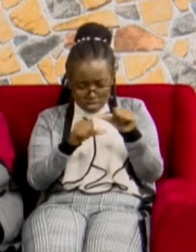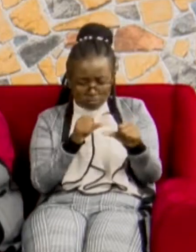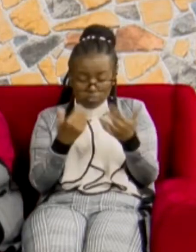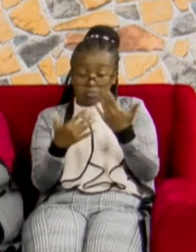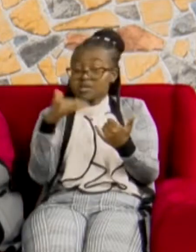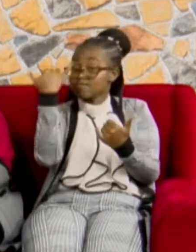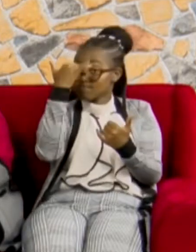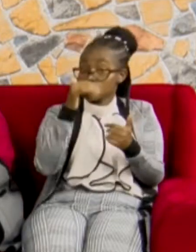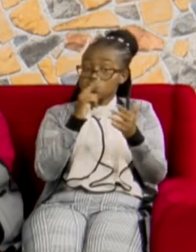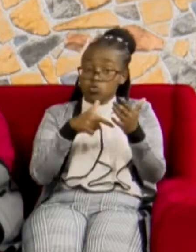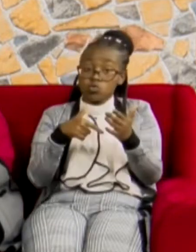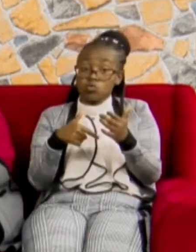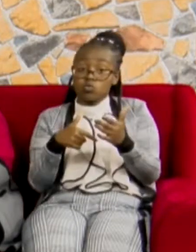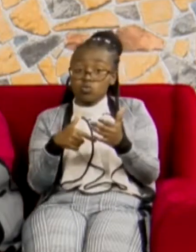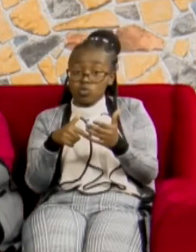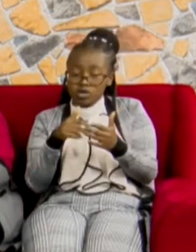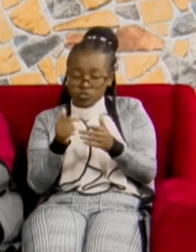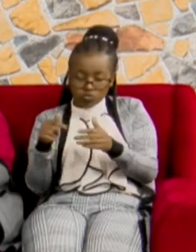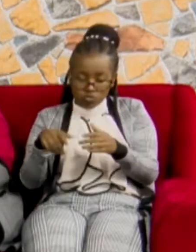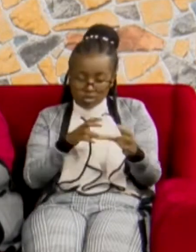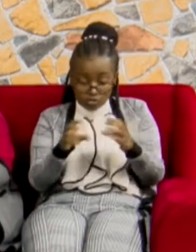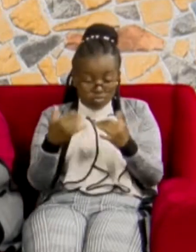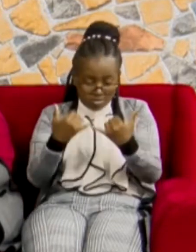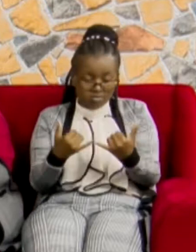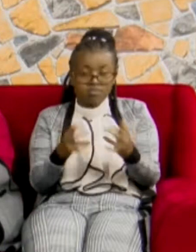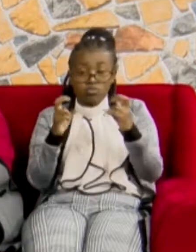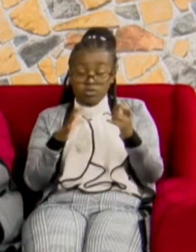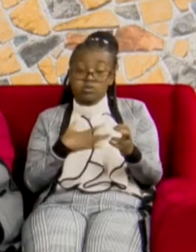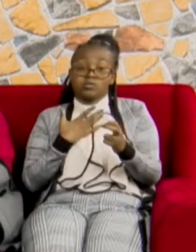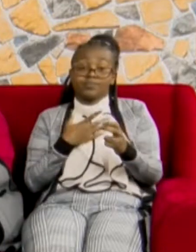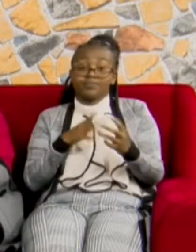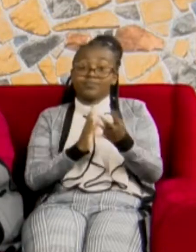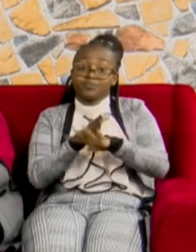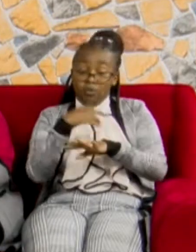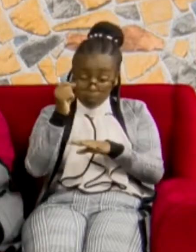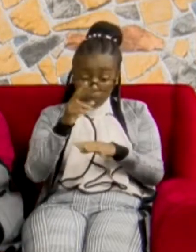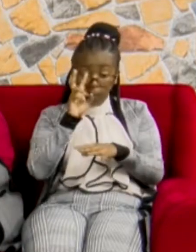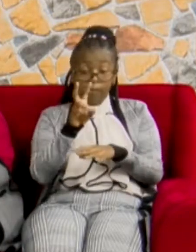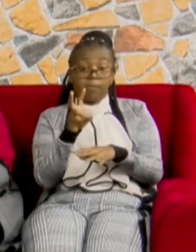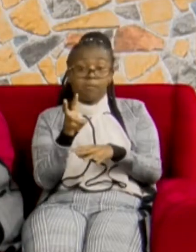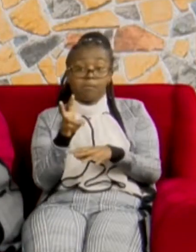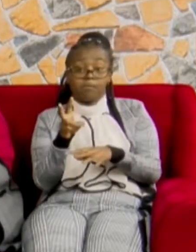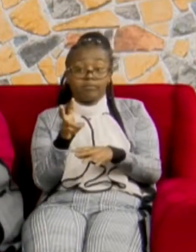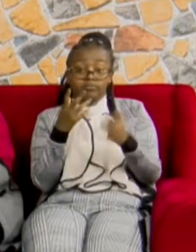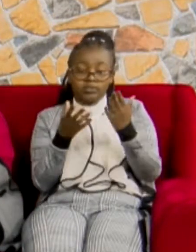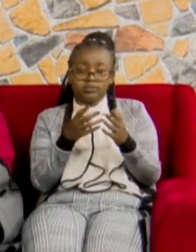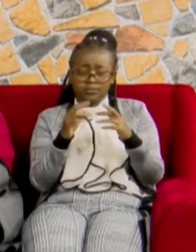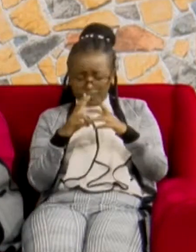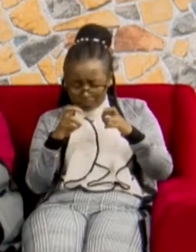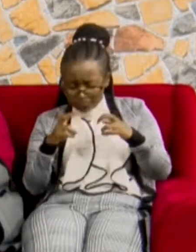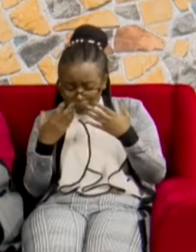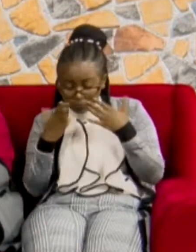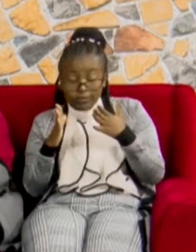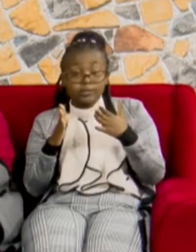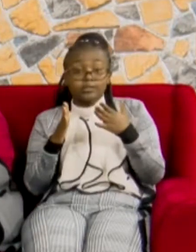like autism, which is what our season is handling right now, so after I go see, like I go get assessed, all